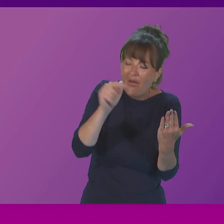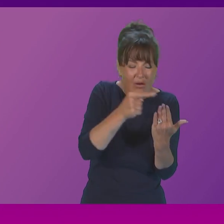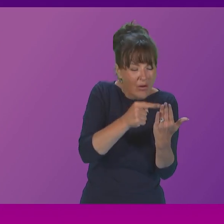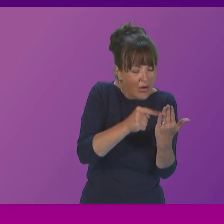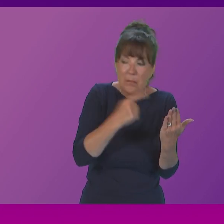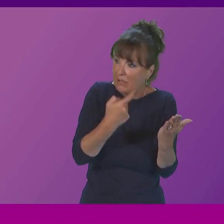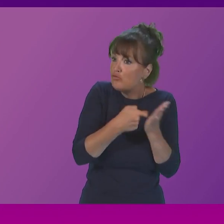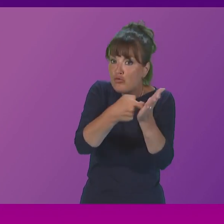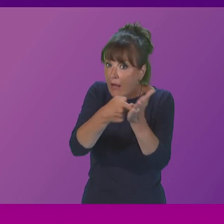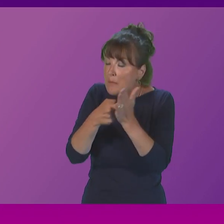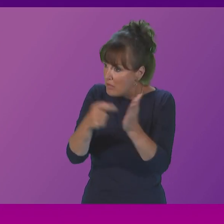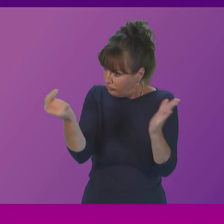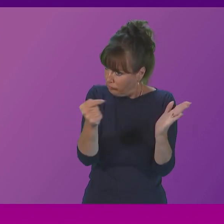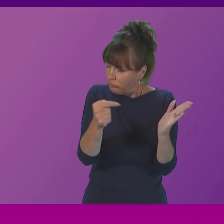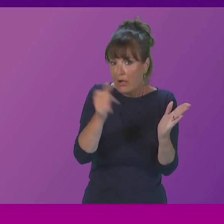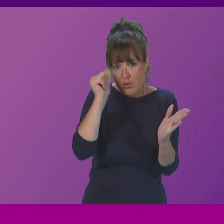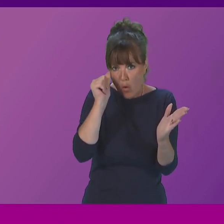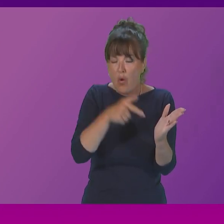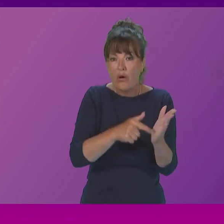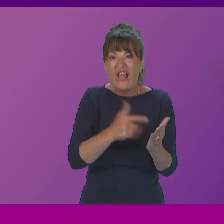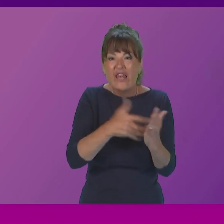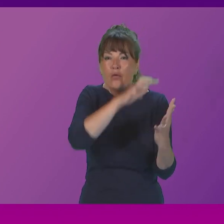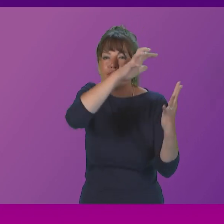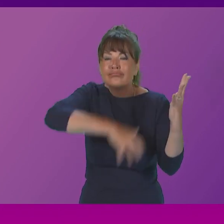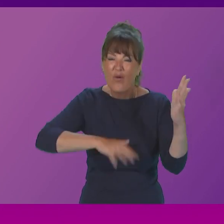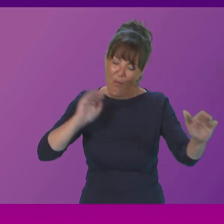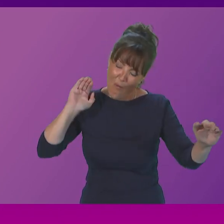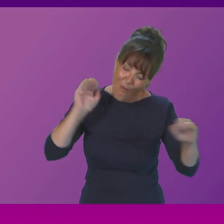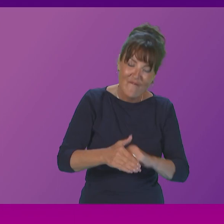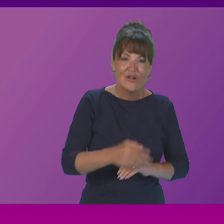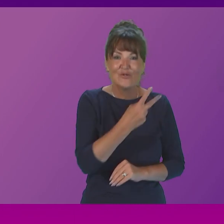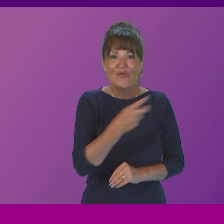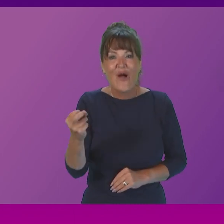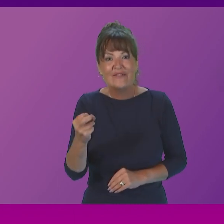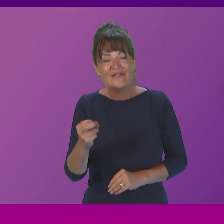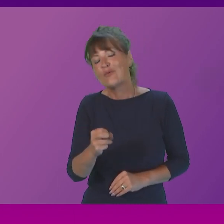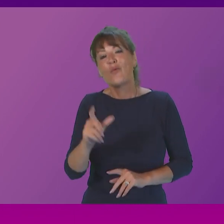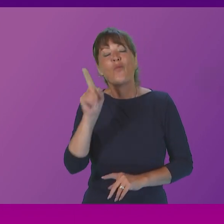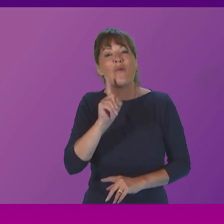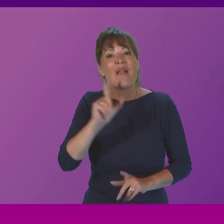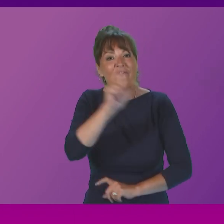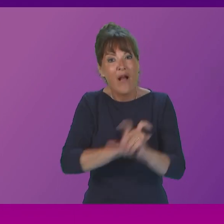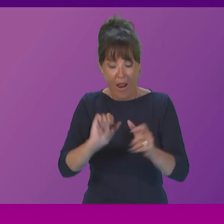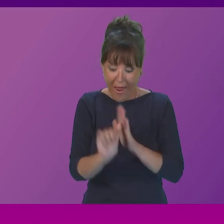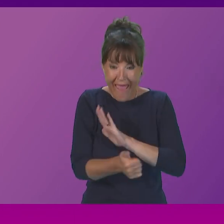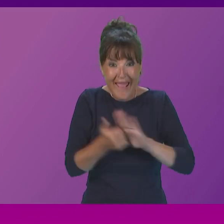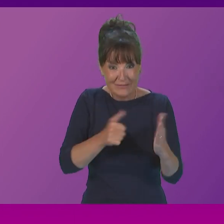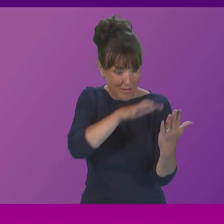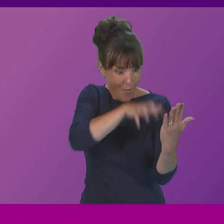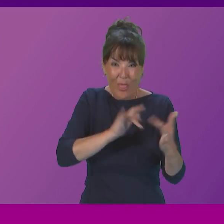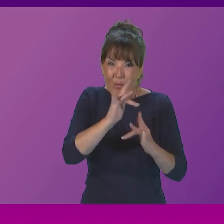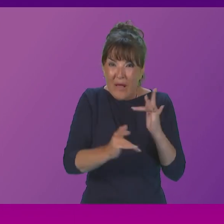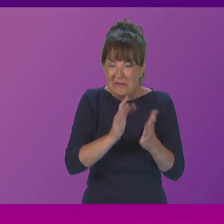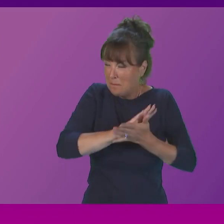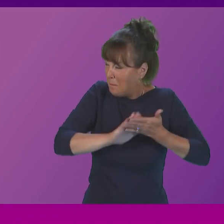and recommended to being currently over 200 women of colour experts on the website for events organisers,